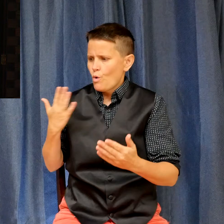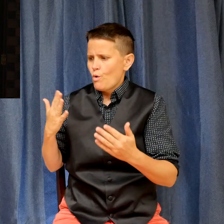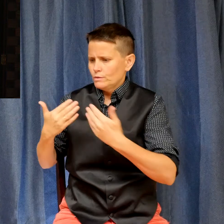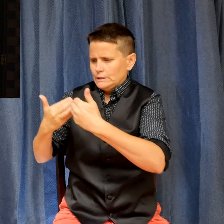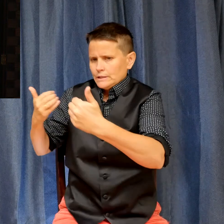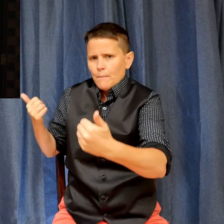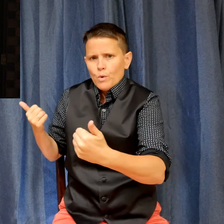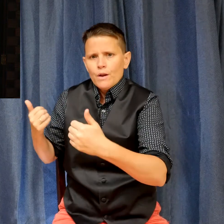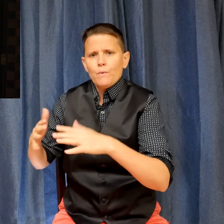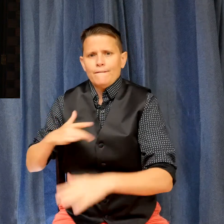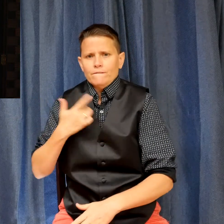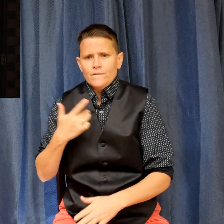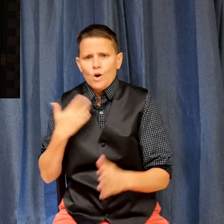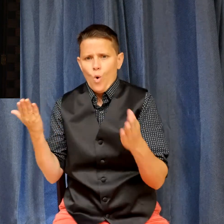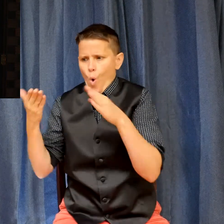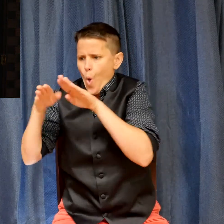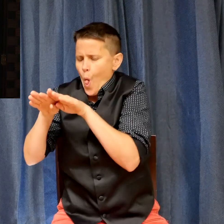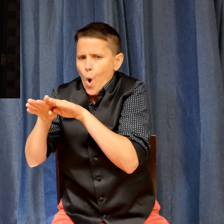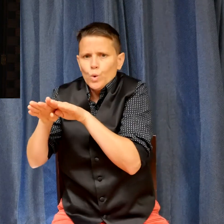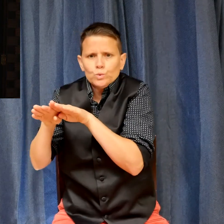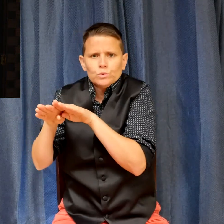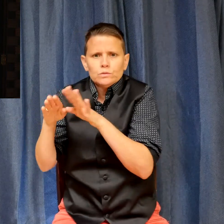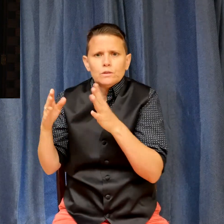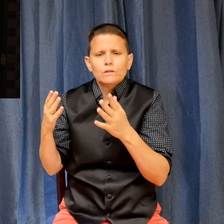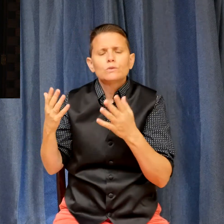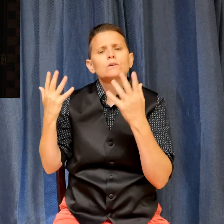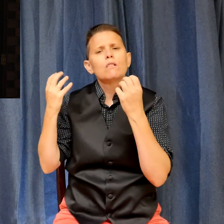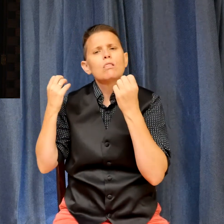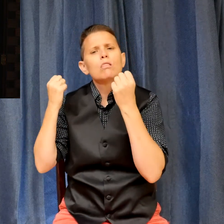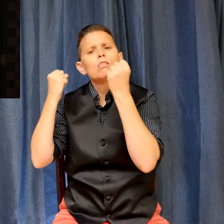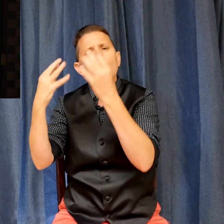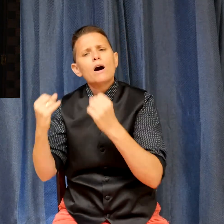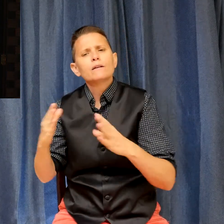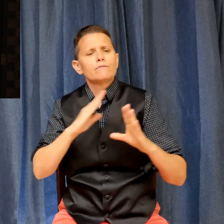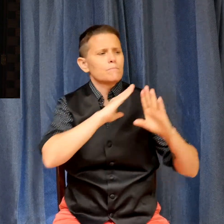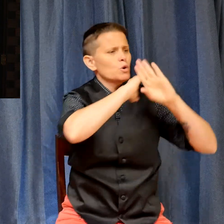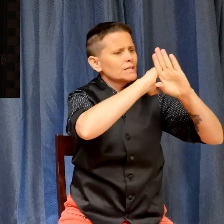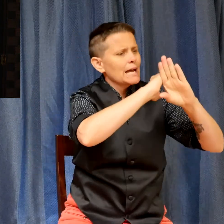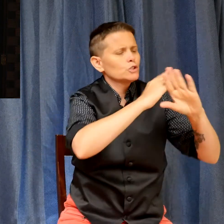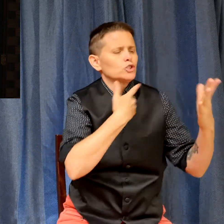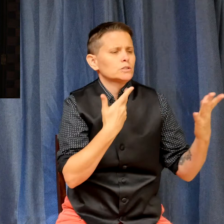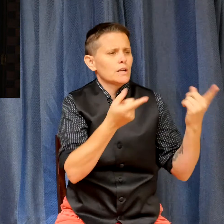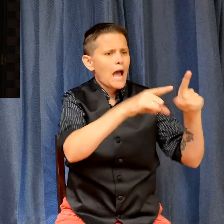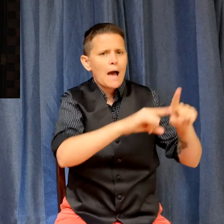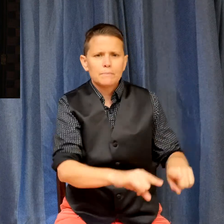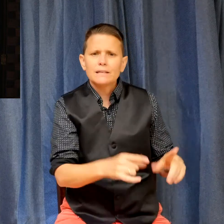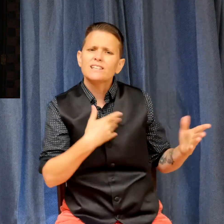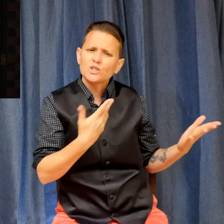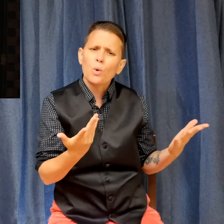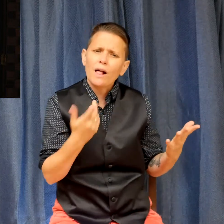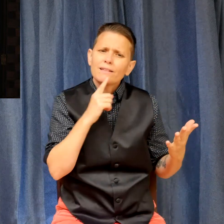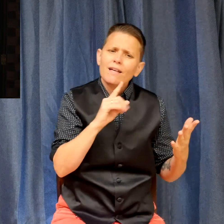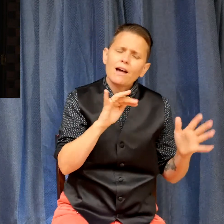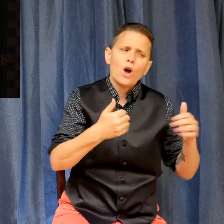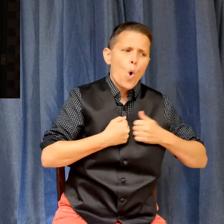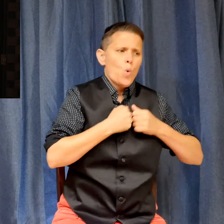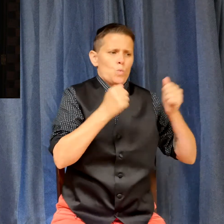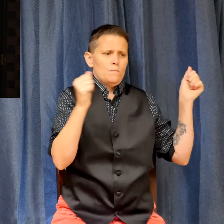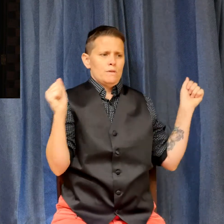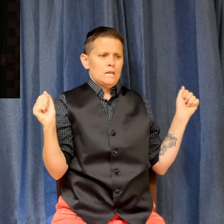possibilities, because there's a lot of protecting going on. Protecting my viewpoint,